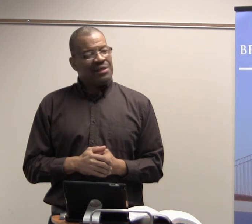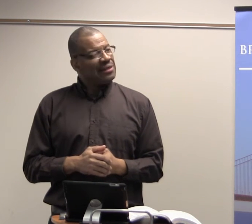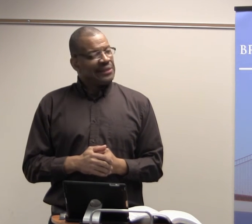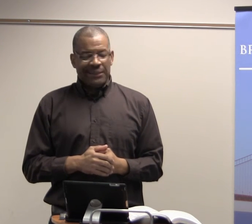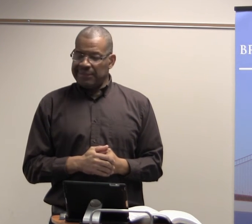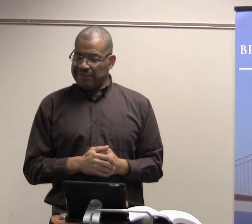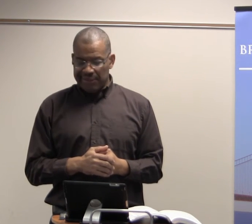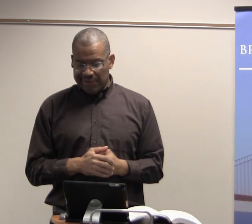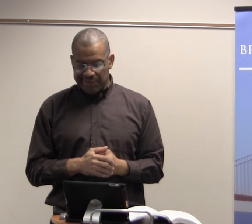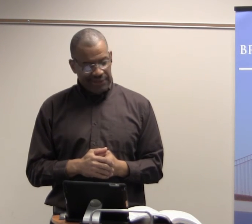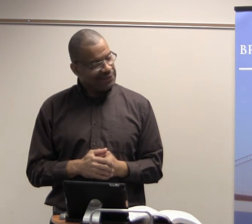You know